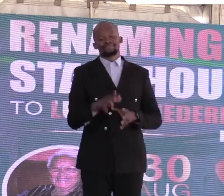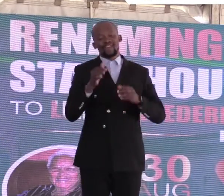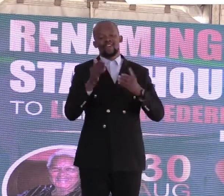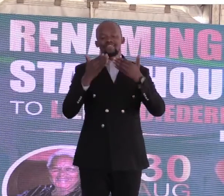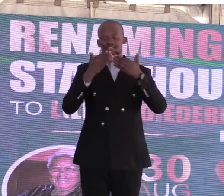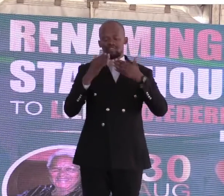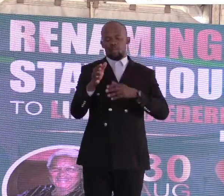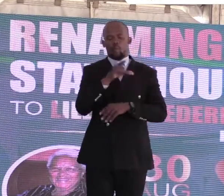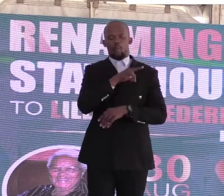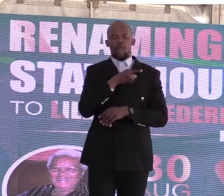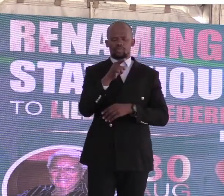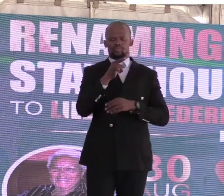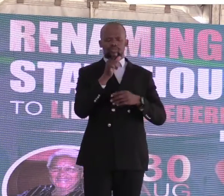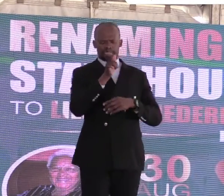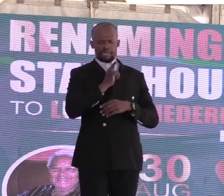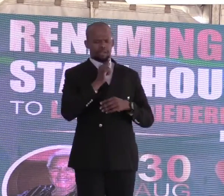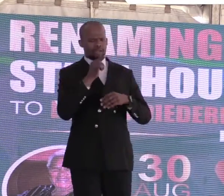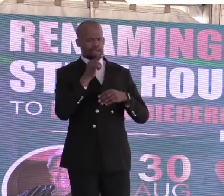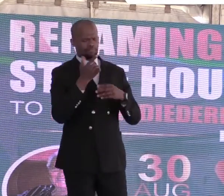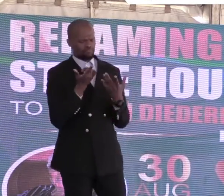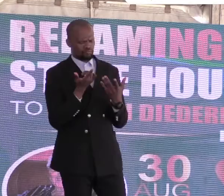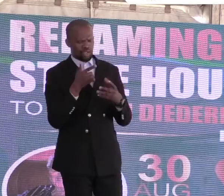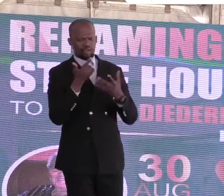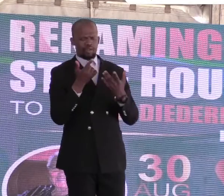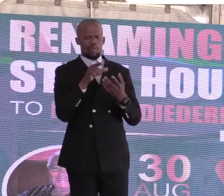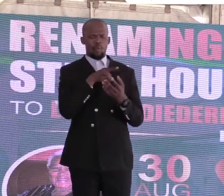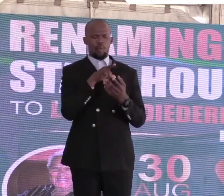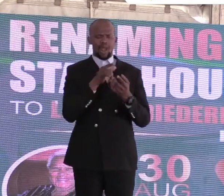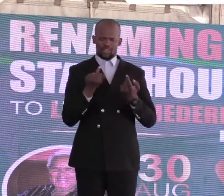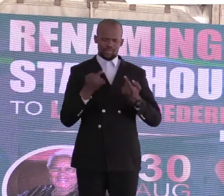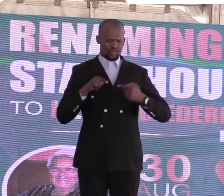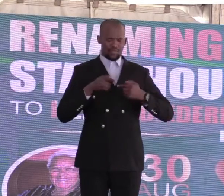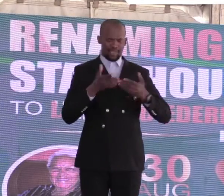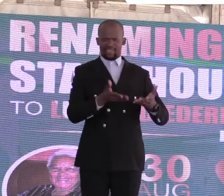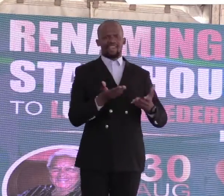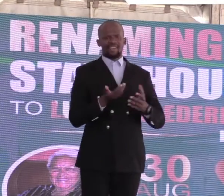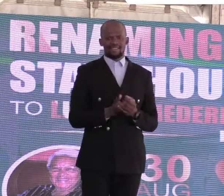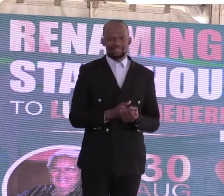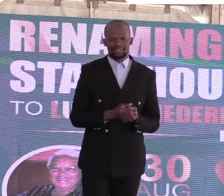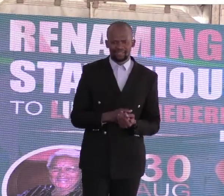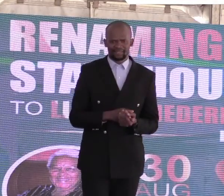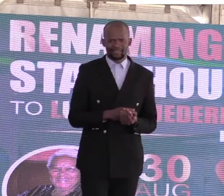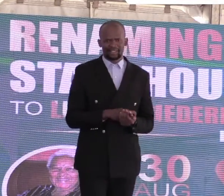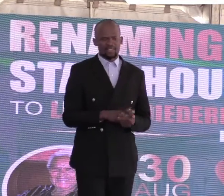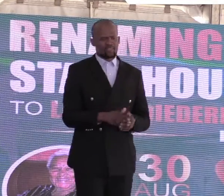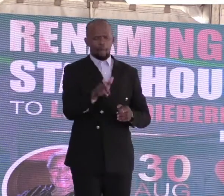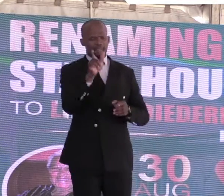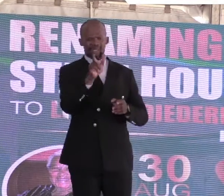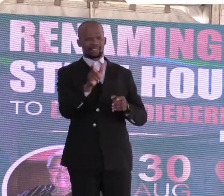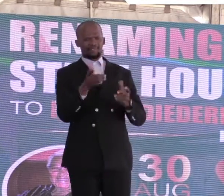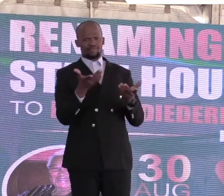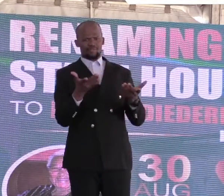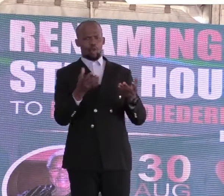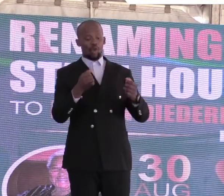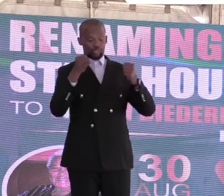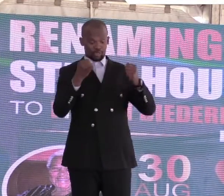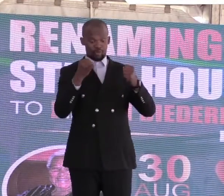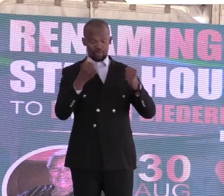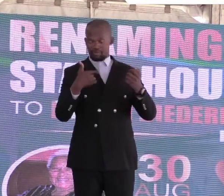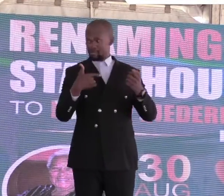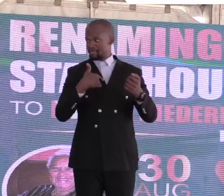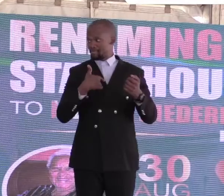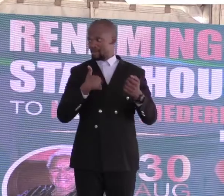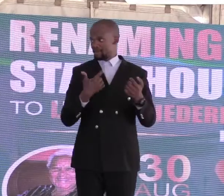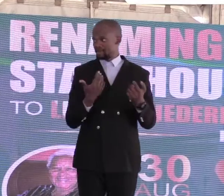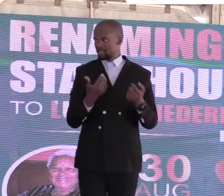us that today we are here to honor a no-nonsense woman. And I personally want her